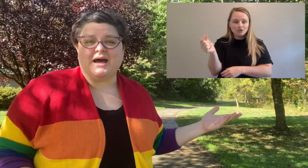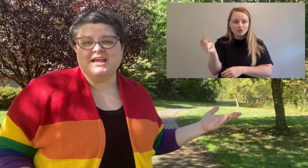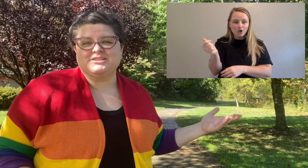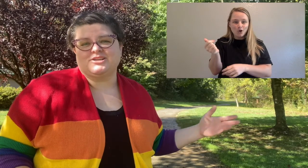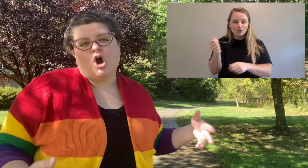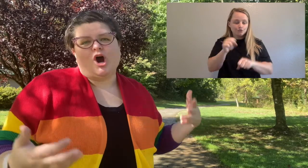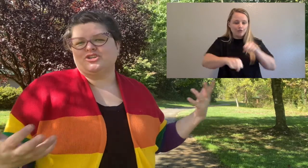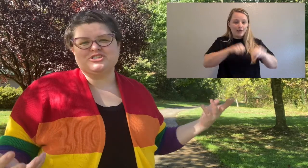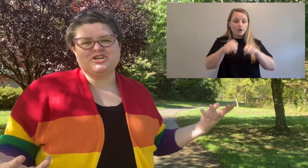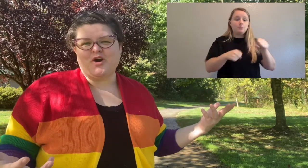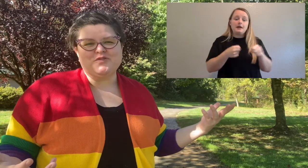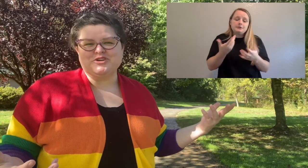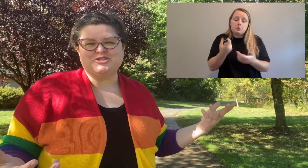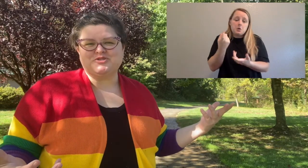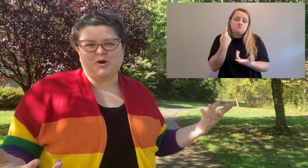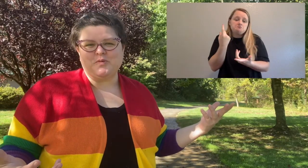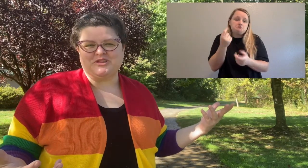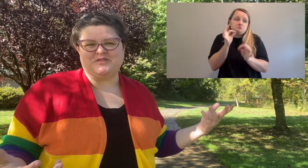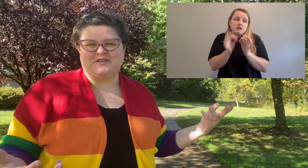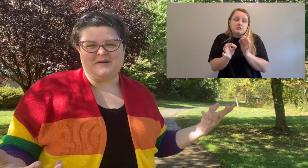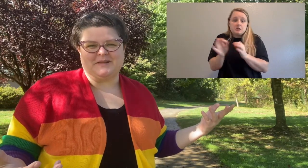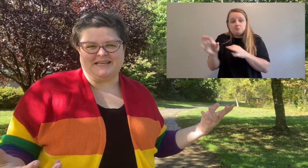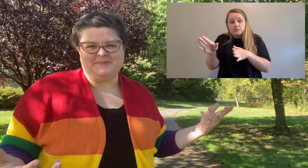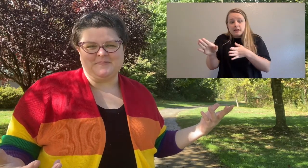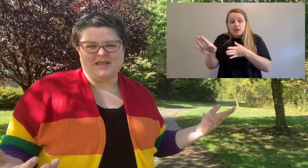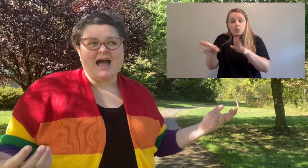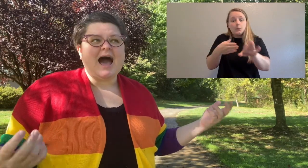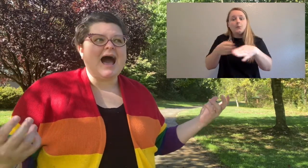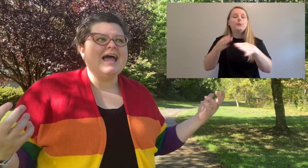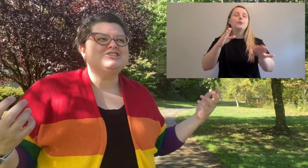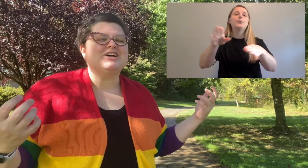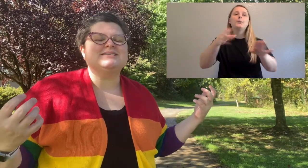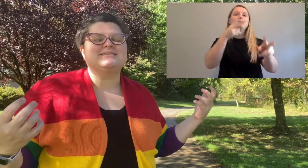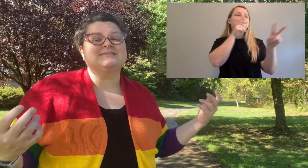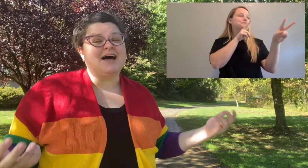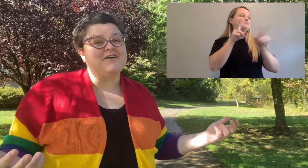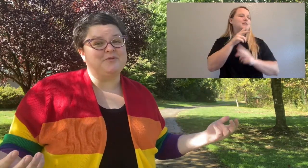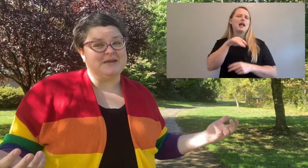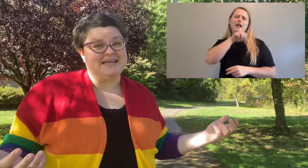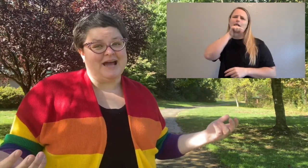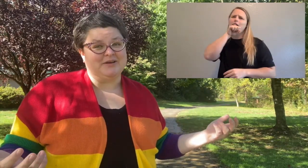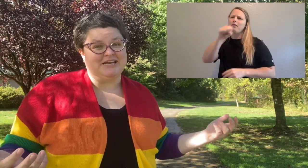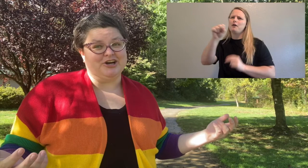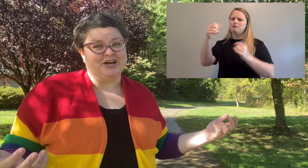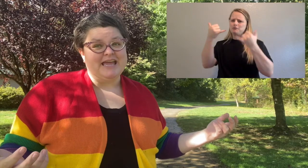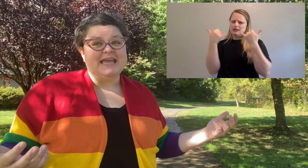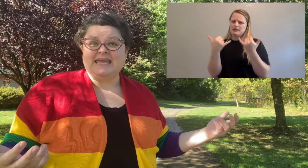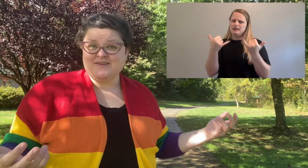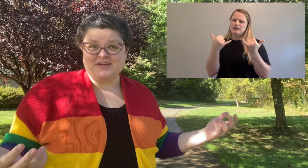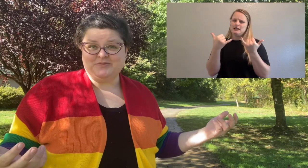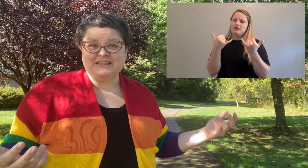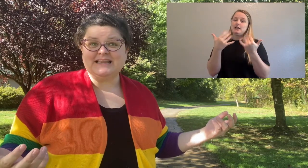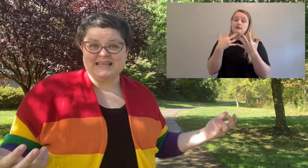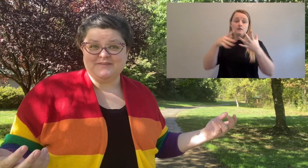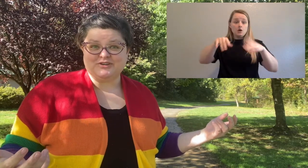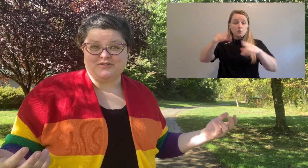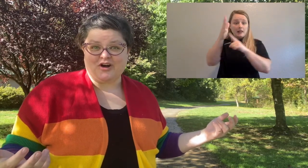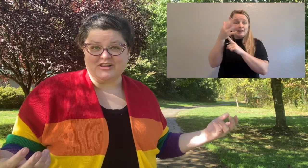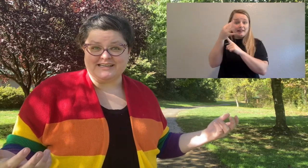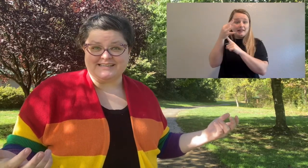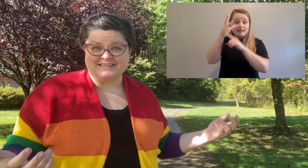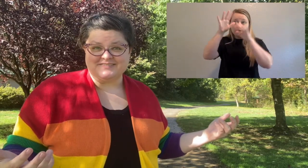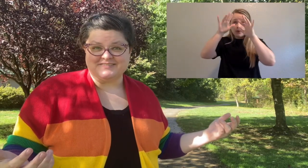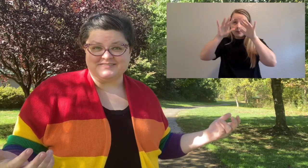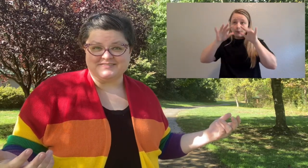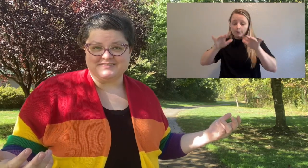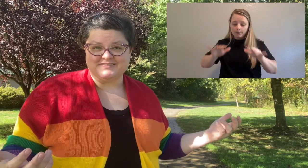their bikes, or just go for a stroll with their family. I just love being out here, even when the leaves are